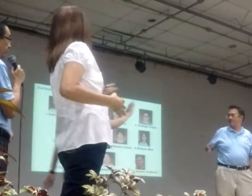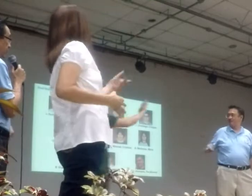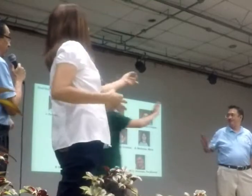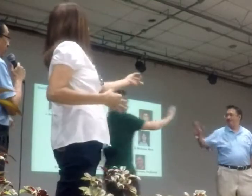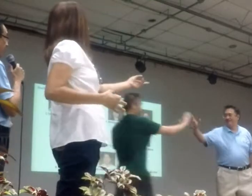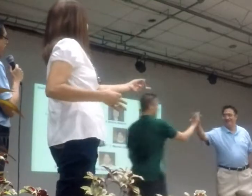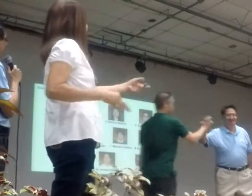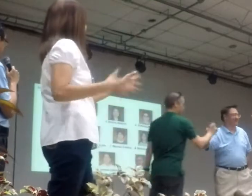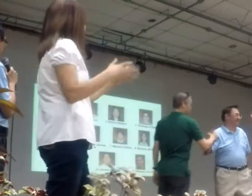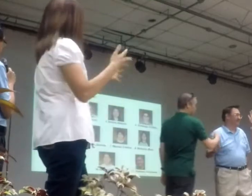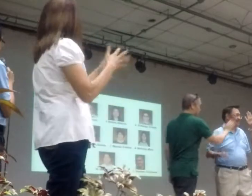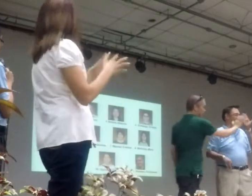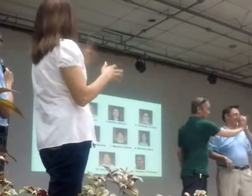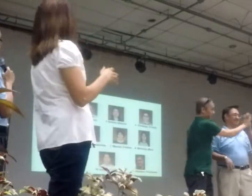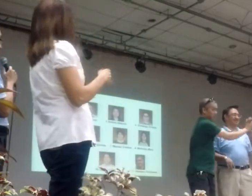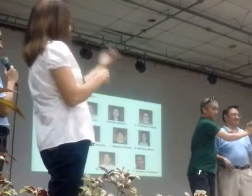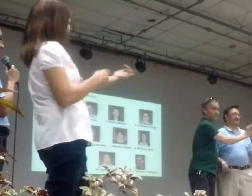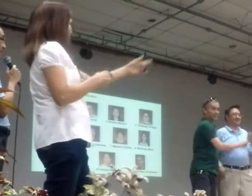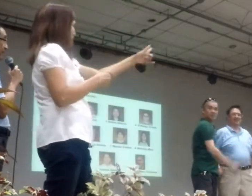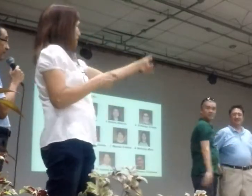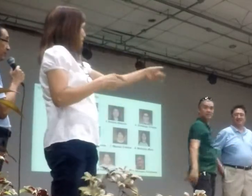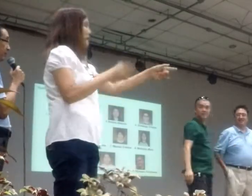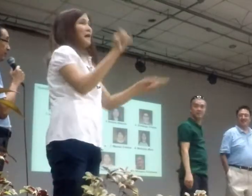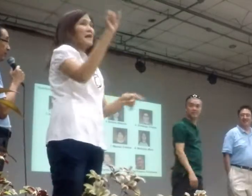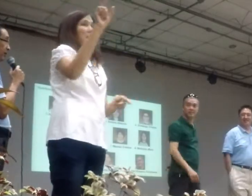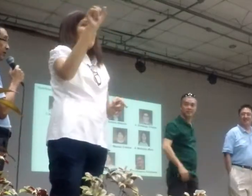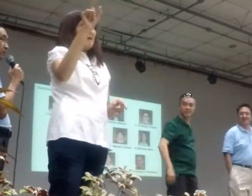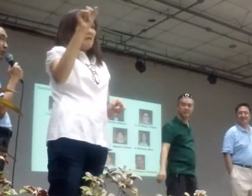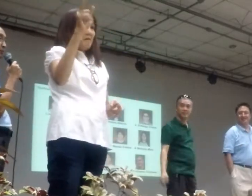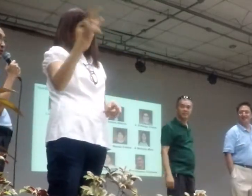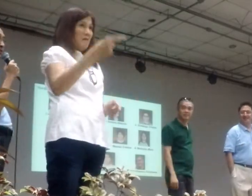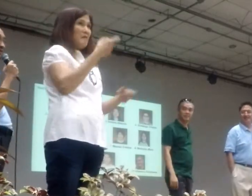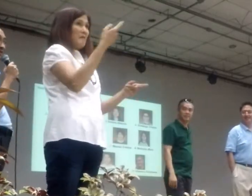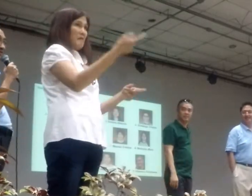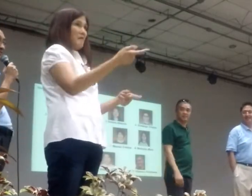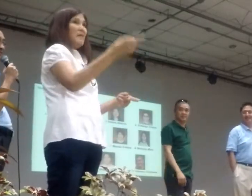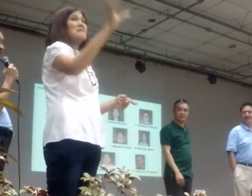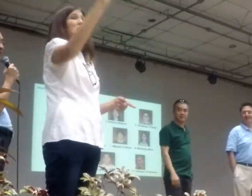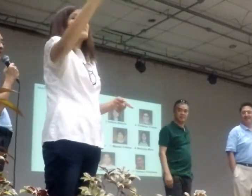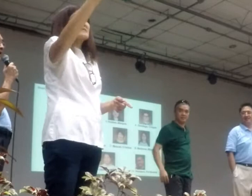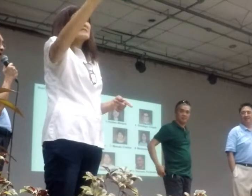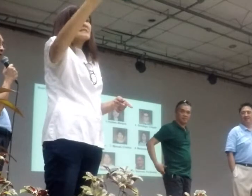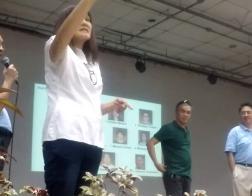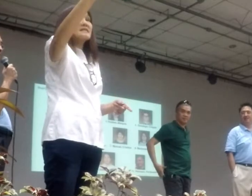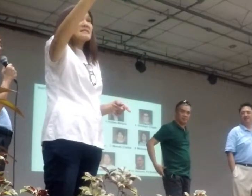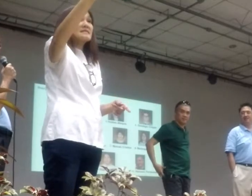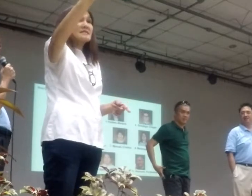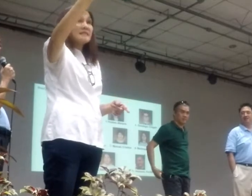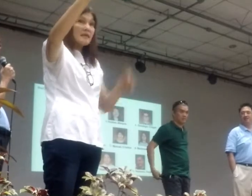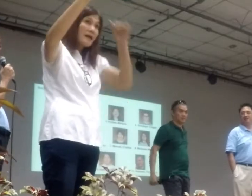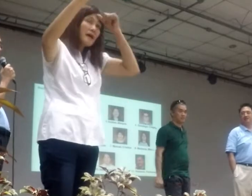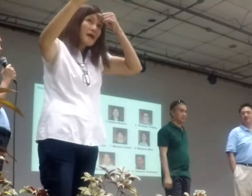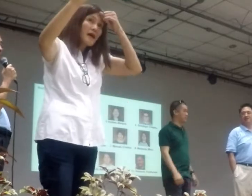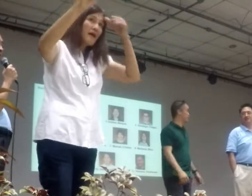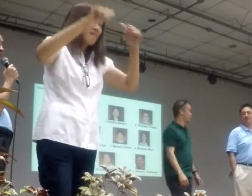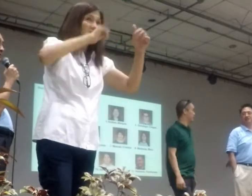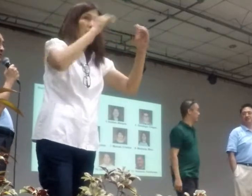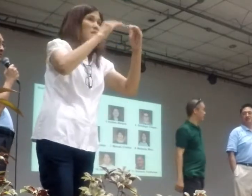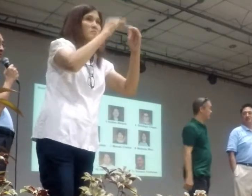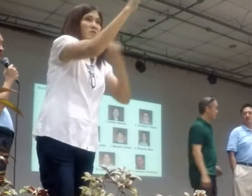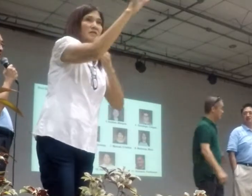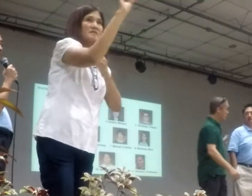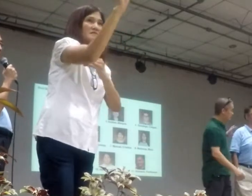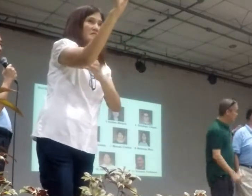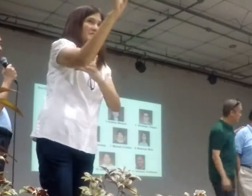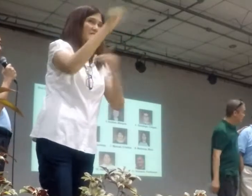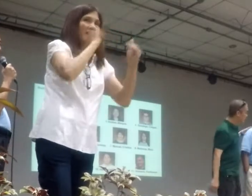So you will only, out of the 11, you will only vote for 6. Remember, not more than 6.